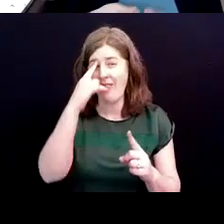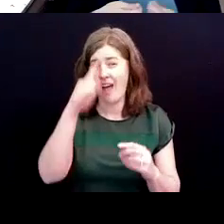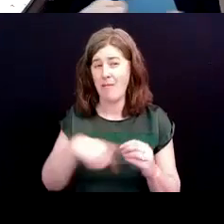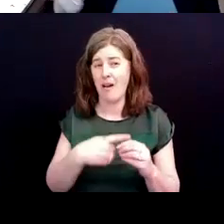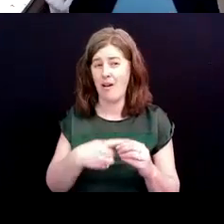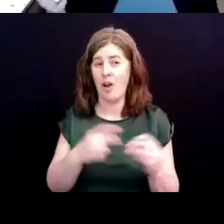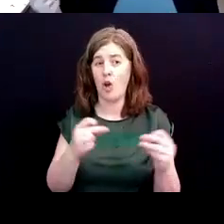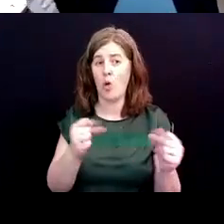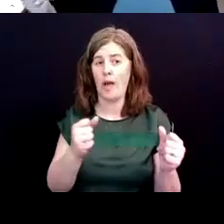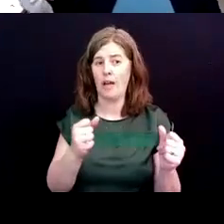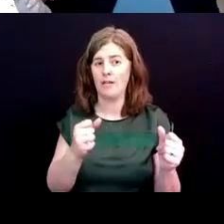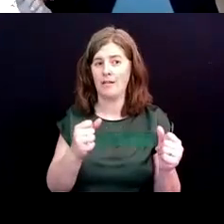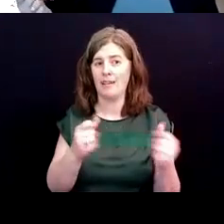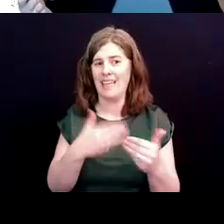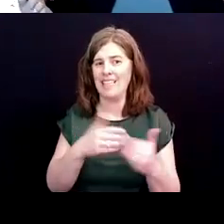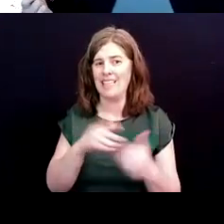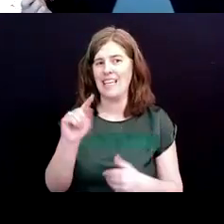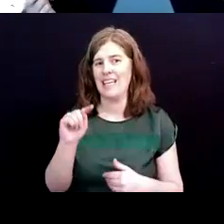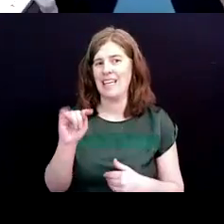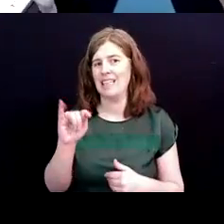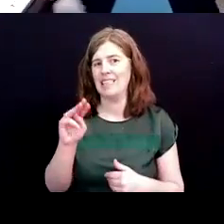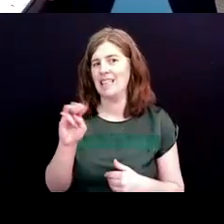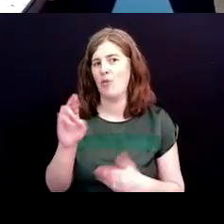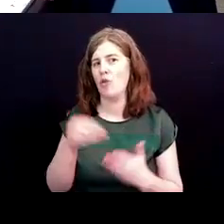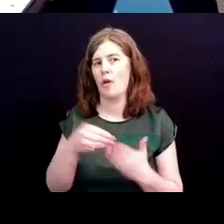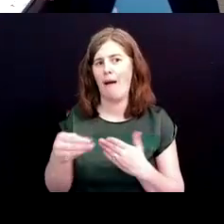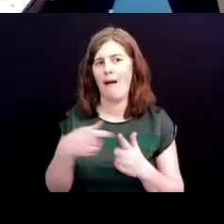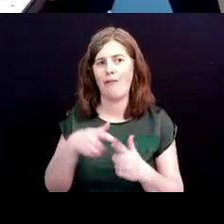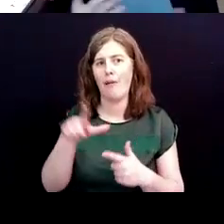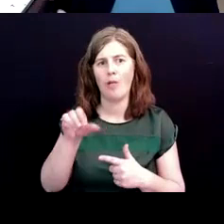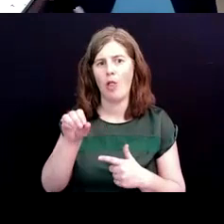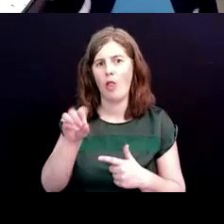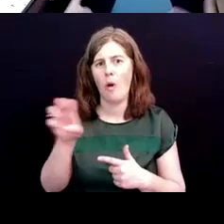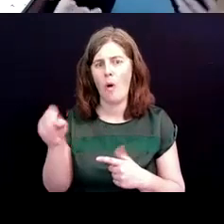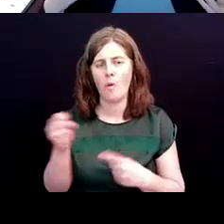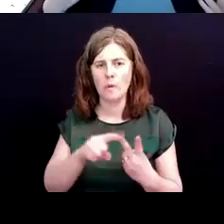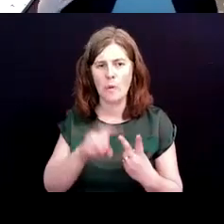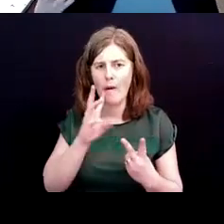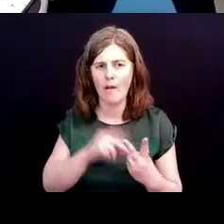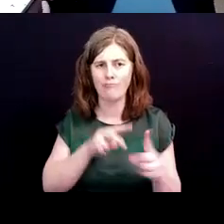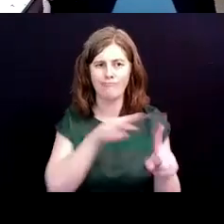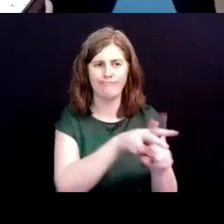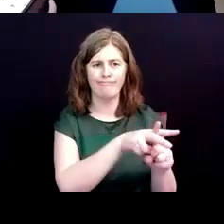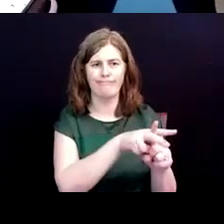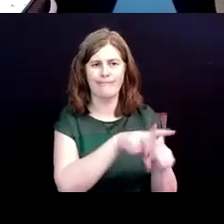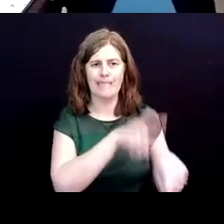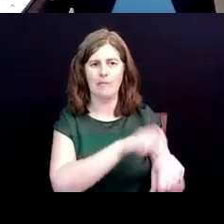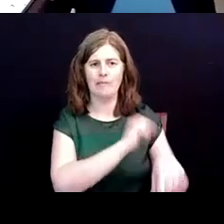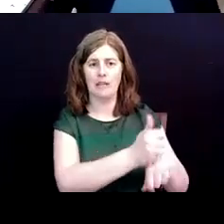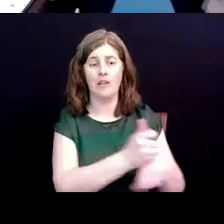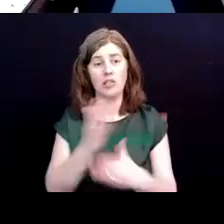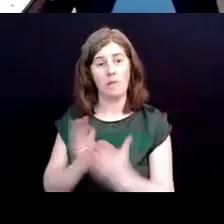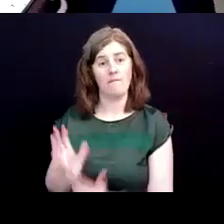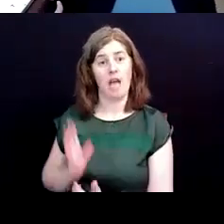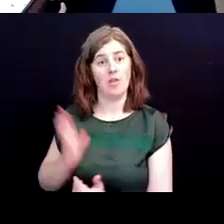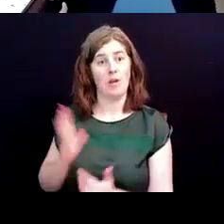quick lickety split easy timer that you can get from Lowe's or Walmart or what have you, because there's a lot of great fancy schmancy ones that people sell,